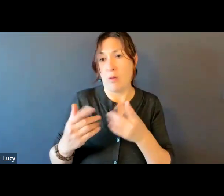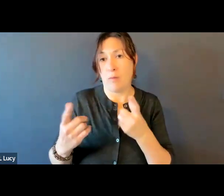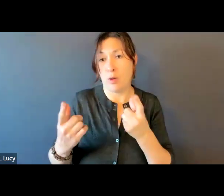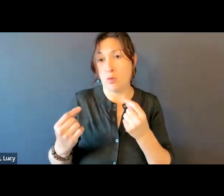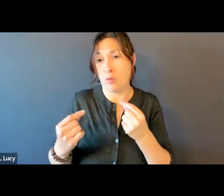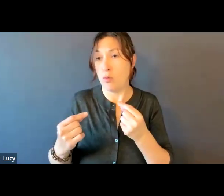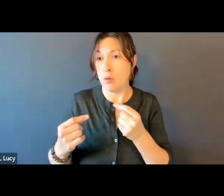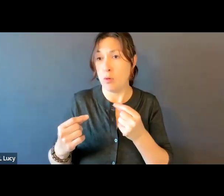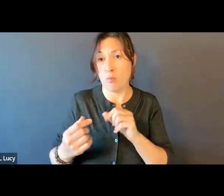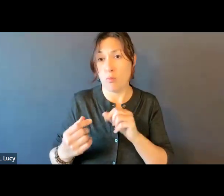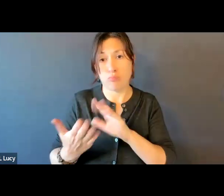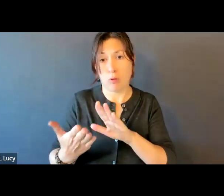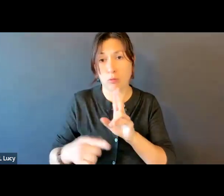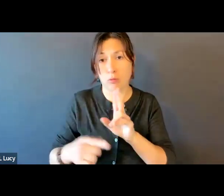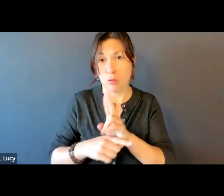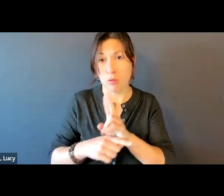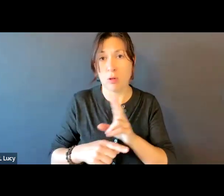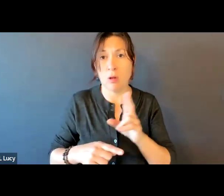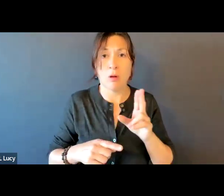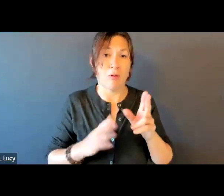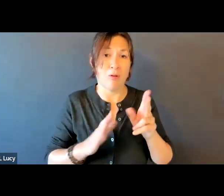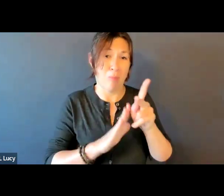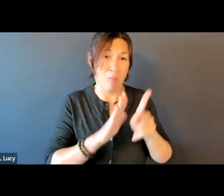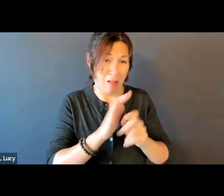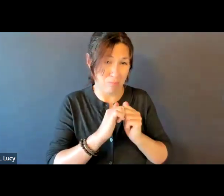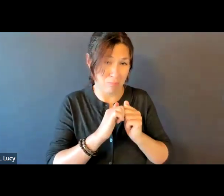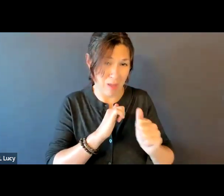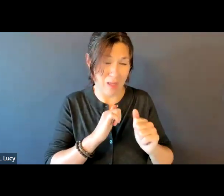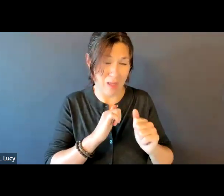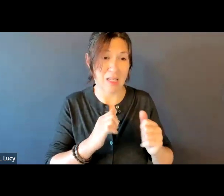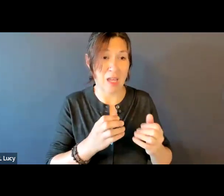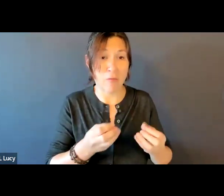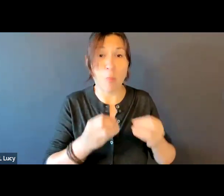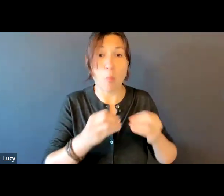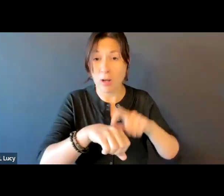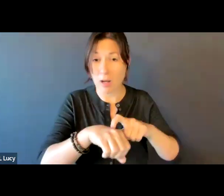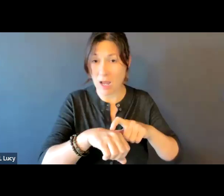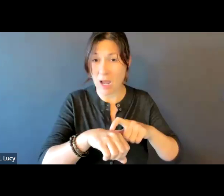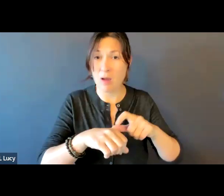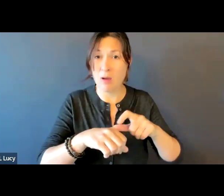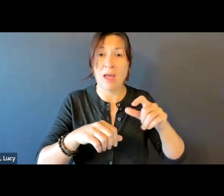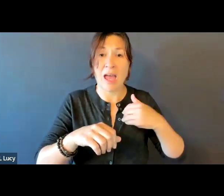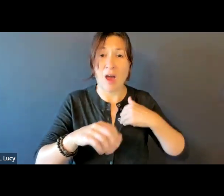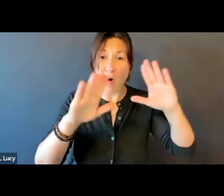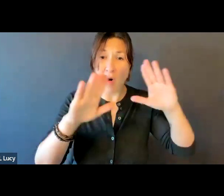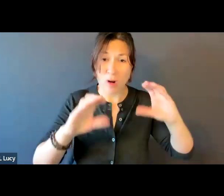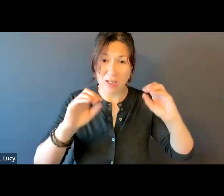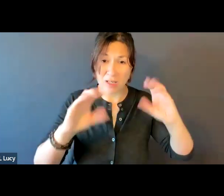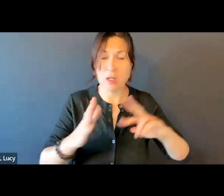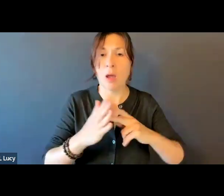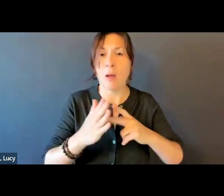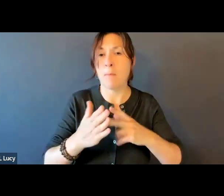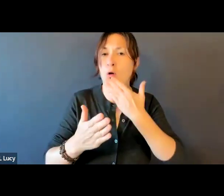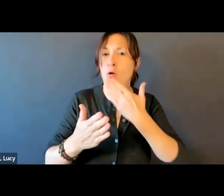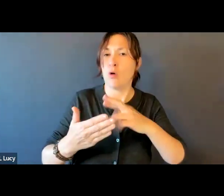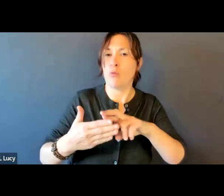policy-wise to make more time with great teachers, we will see results. It's easy to say that. It's not that easy